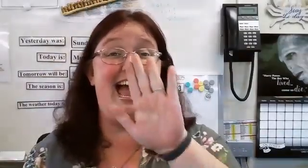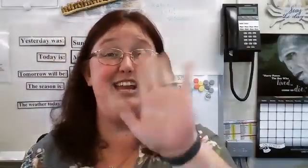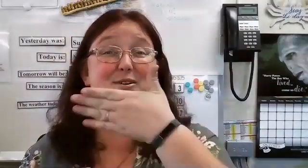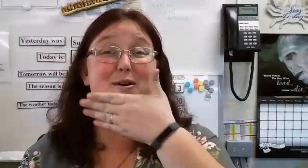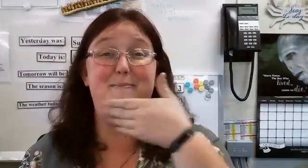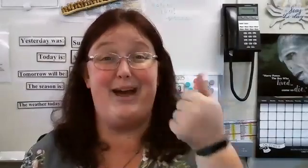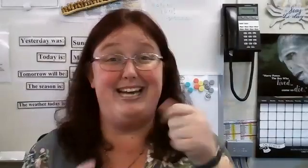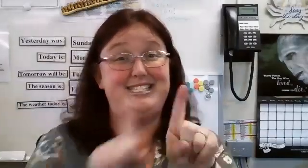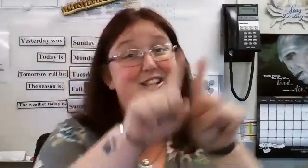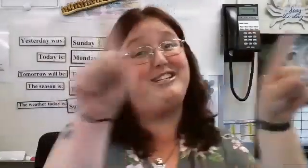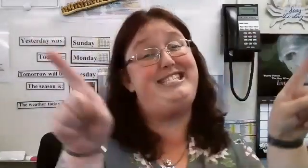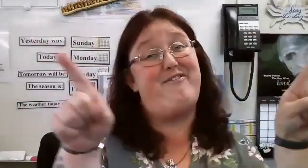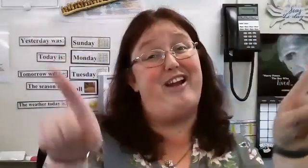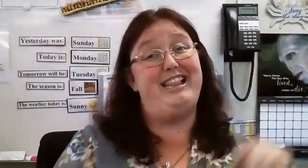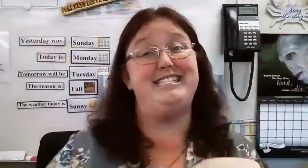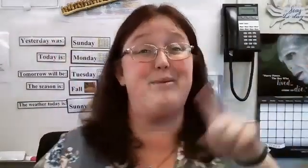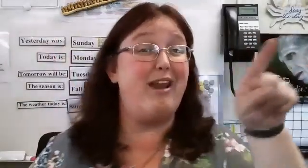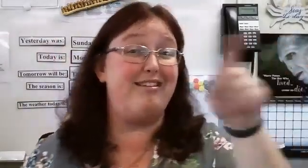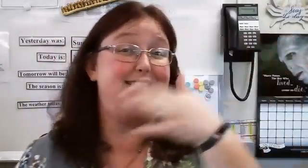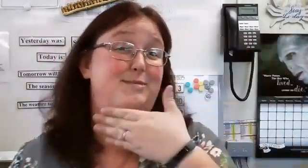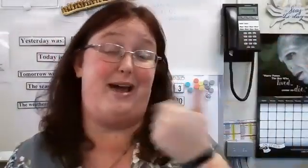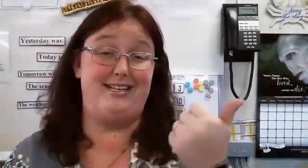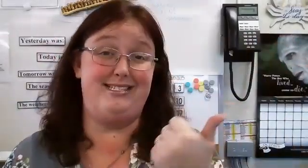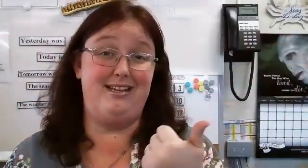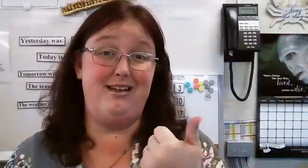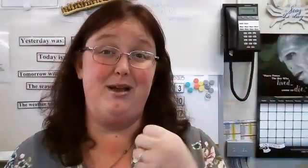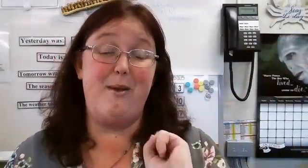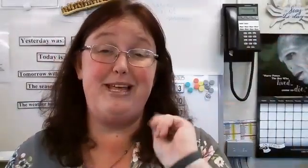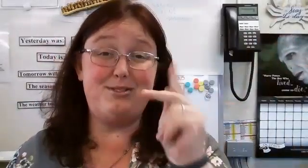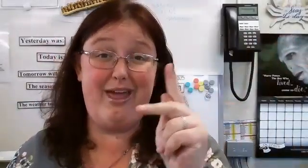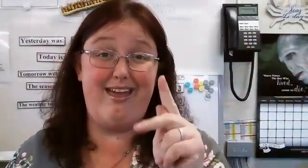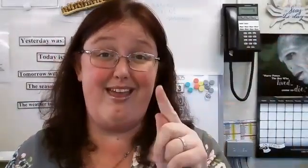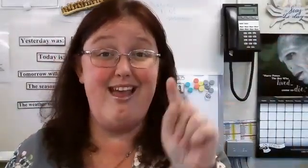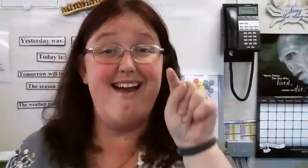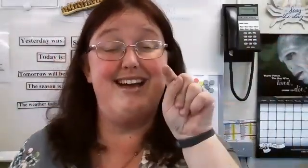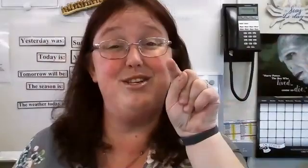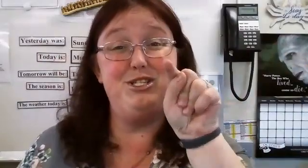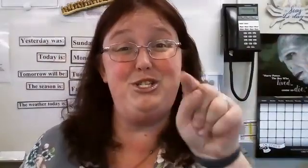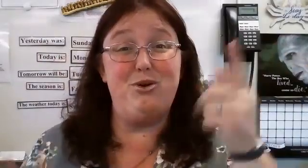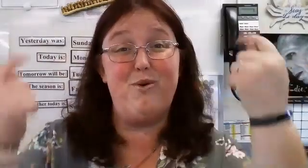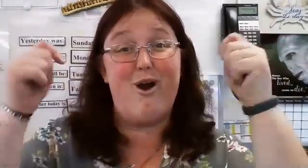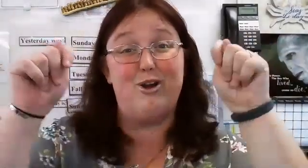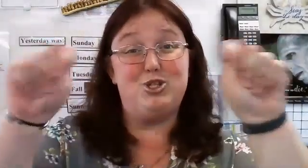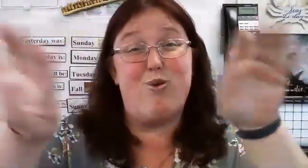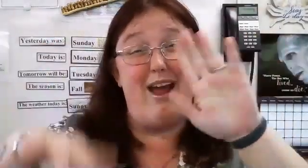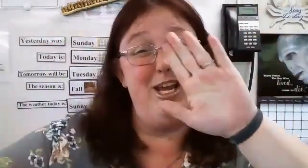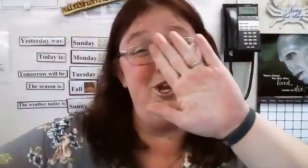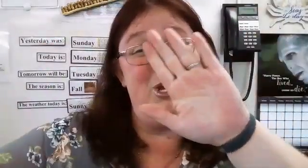And your best can look different than someone else's best. But that's okay. As long as you are trying